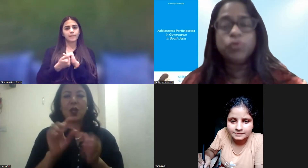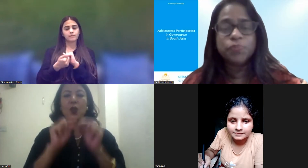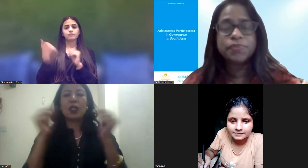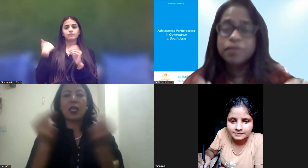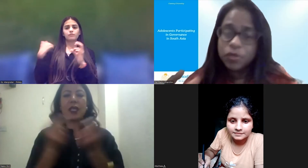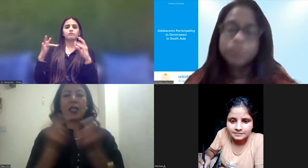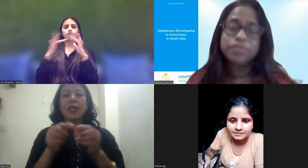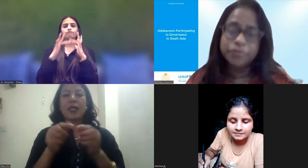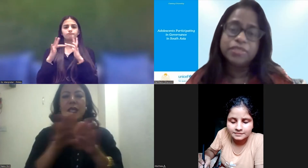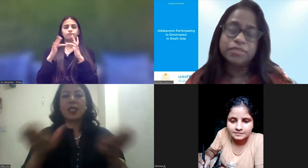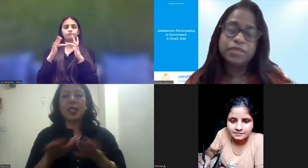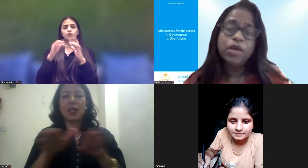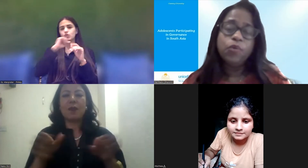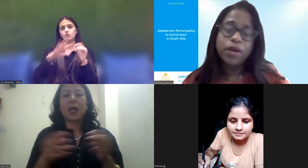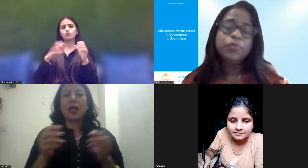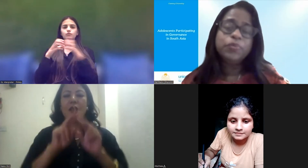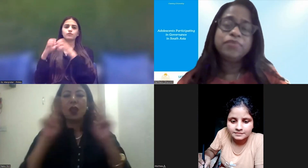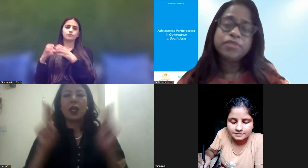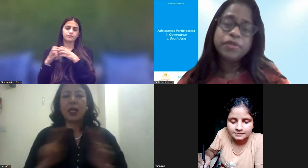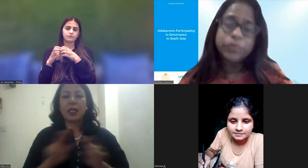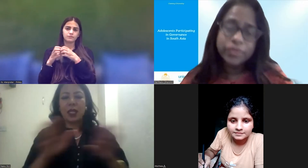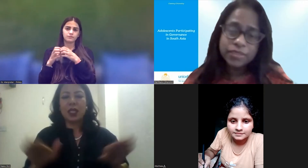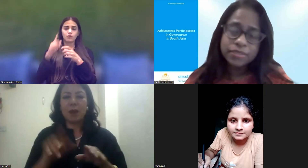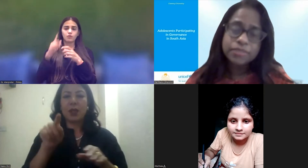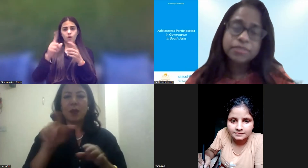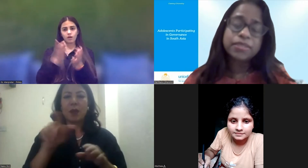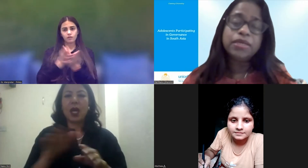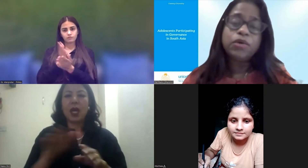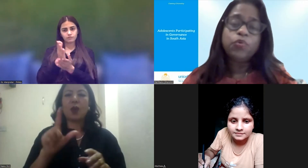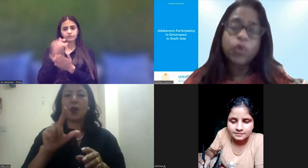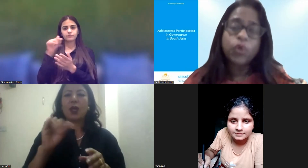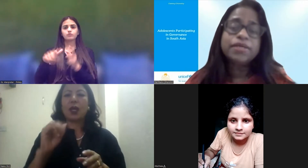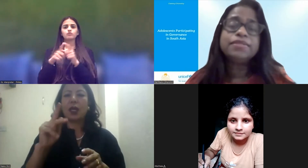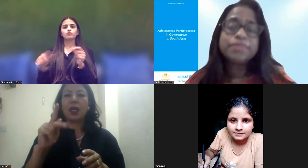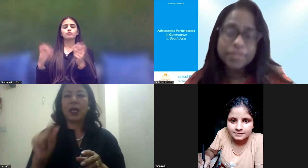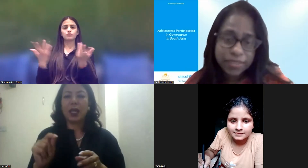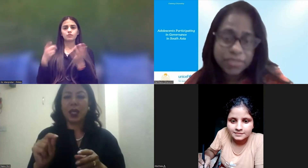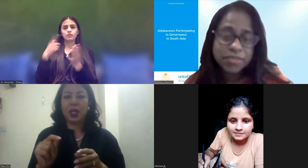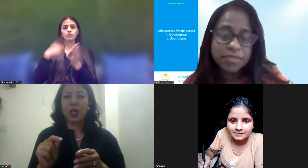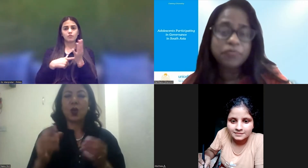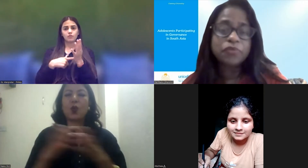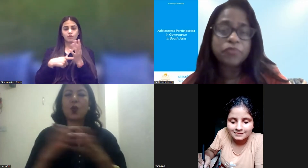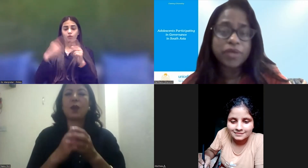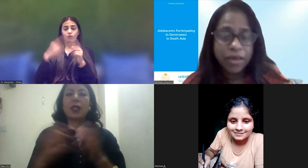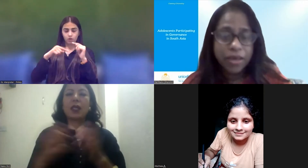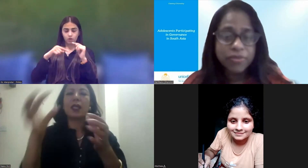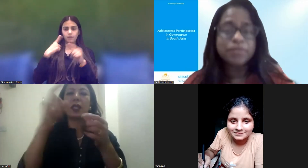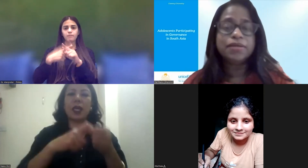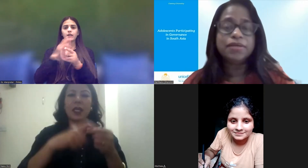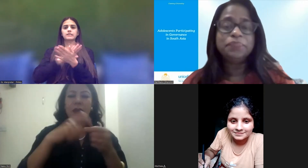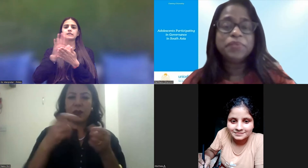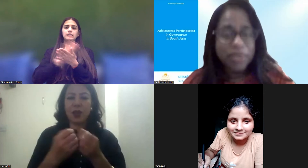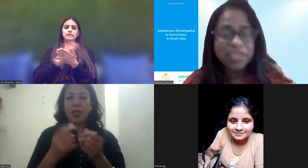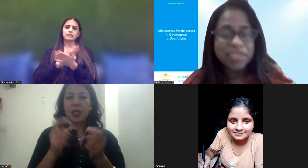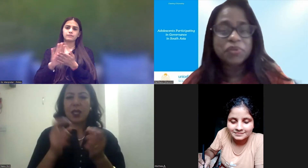youth groups across the region. One way in which we are doing this is in water and sanitation. In fact, we are having